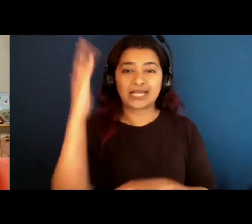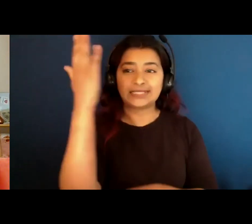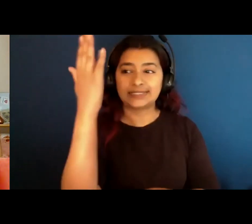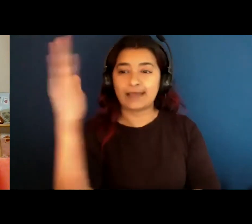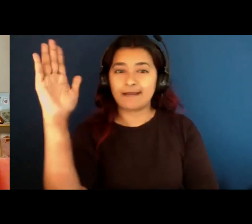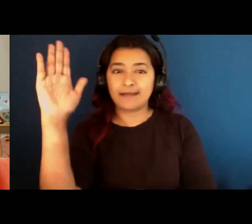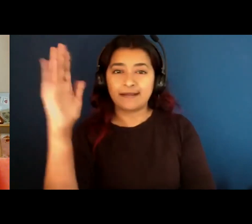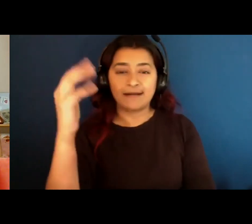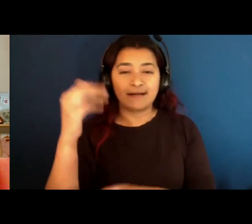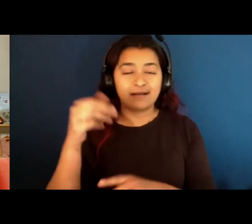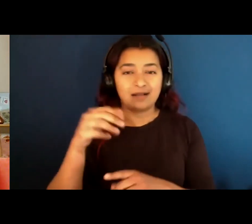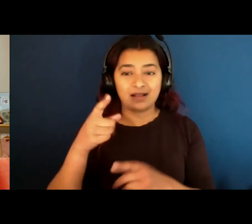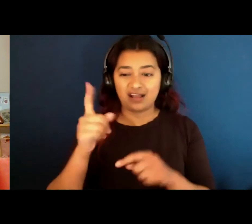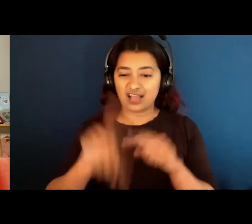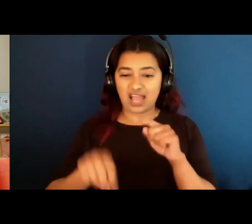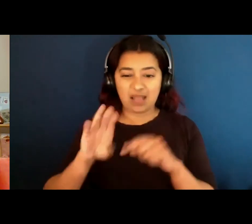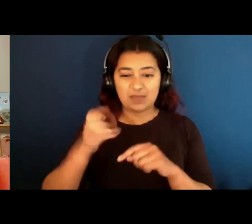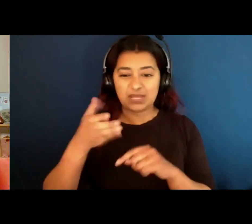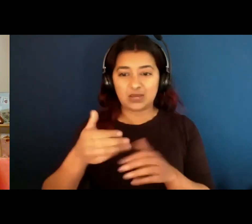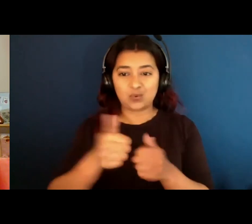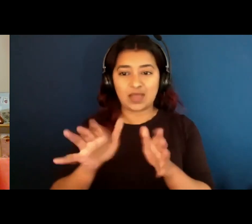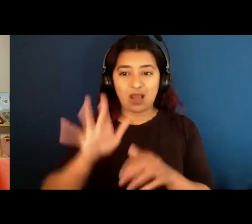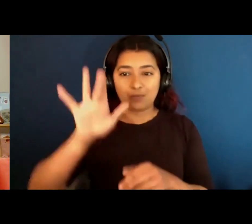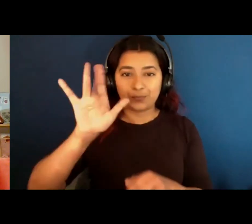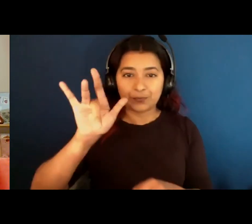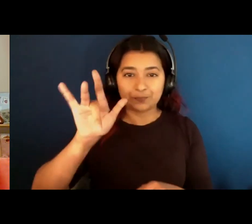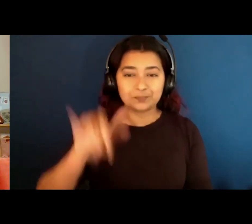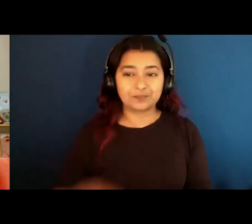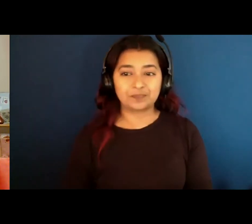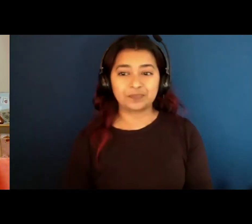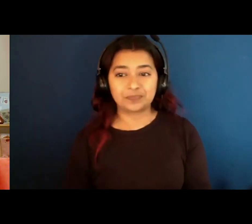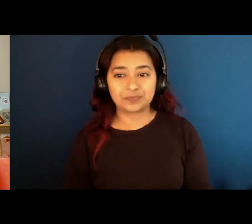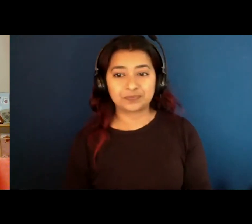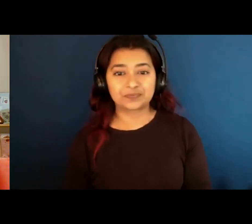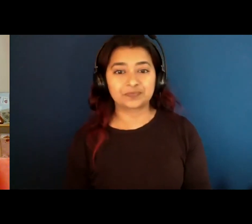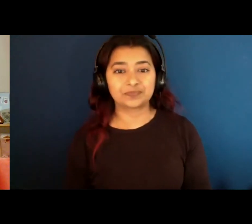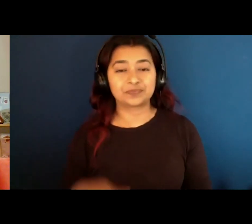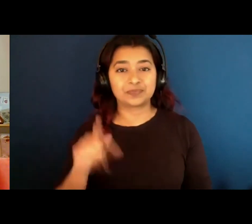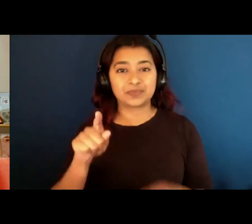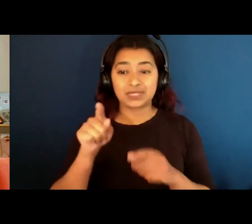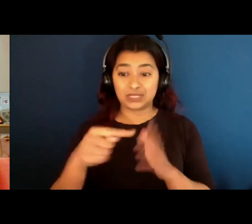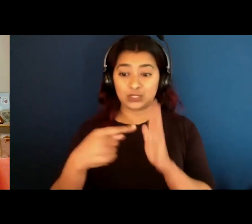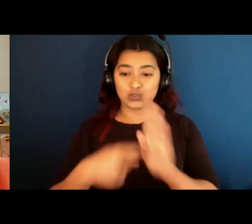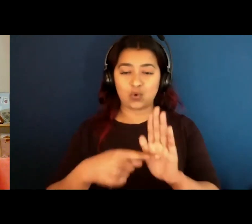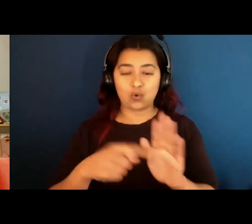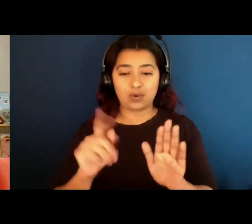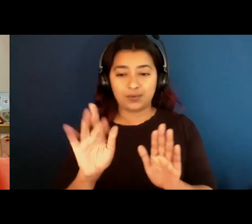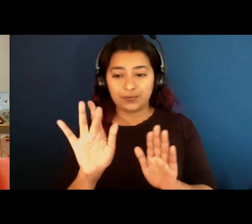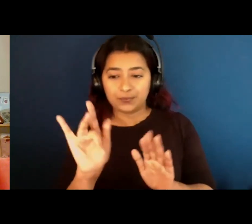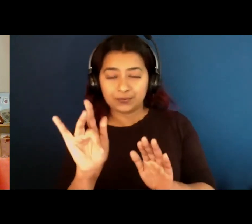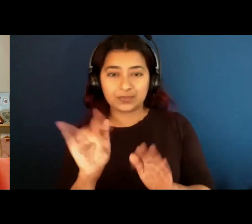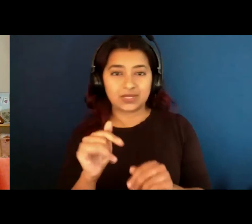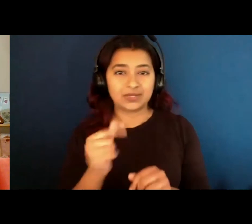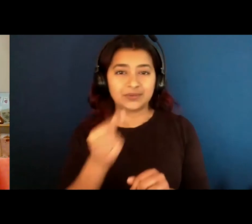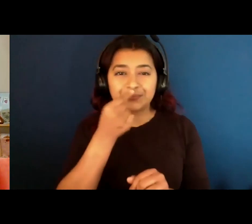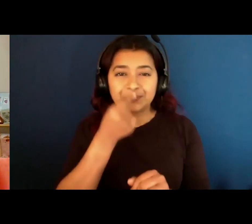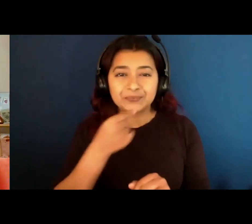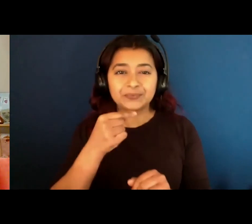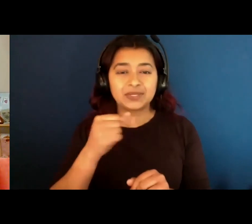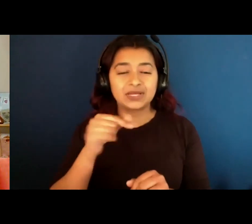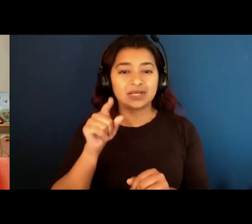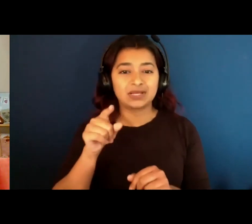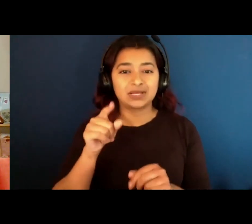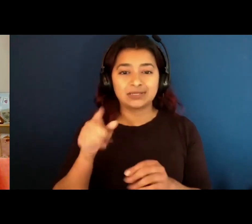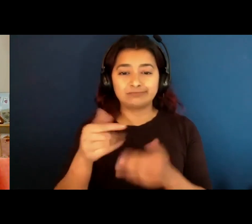ever existed without a dark spell in between them, marker of an absence, skinny black pillar, little room